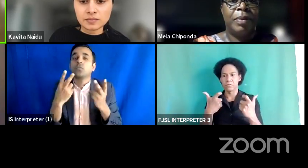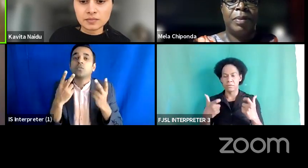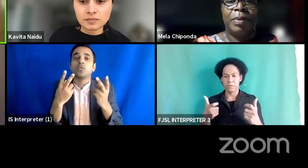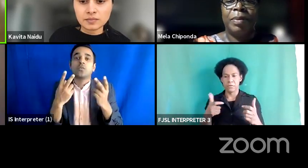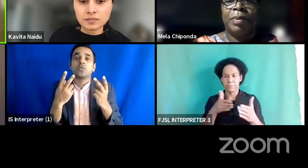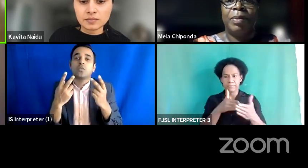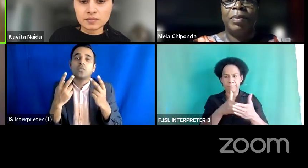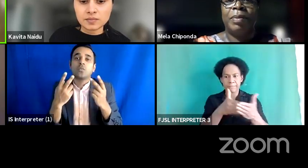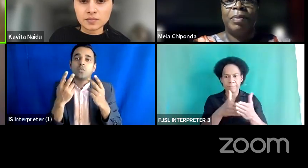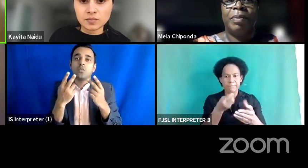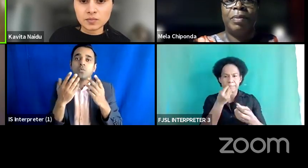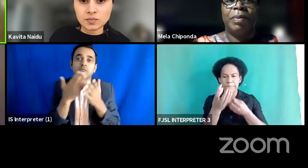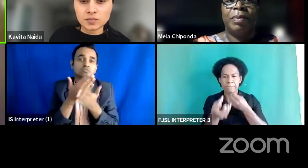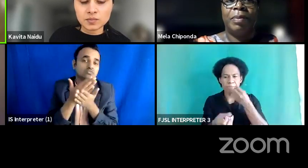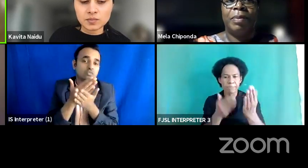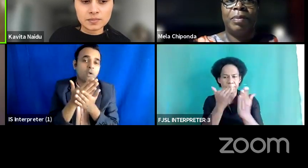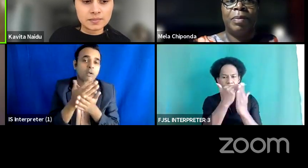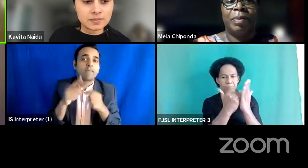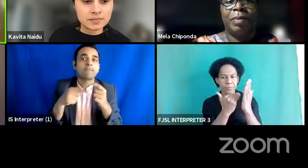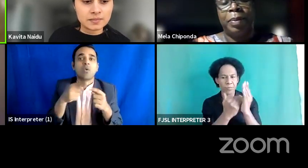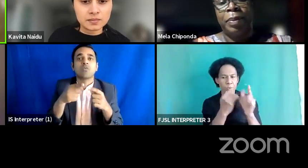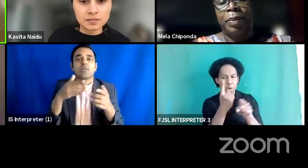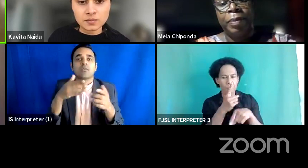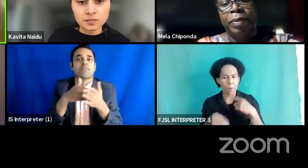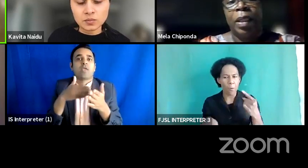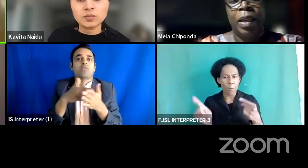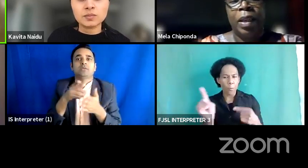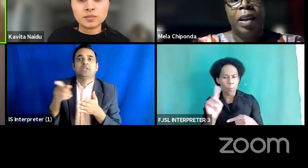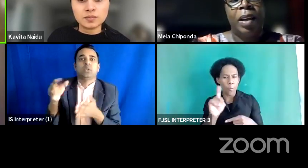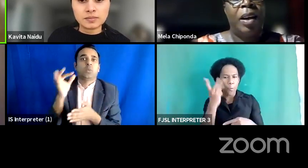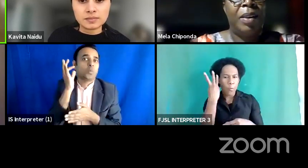like Mela to maybe add to that.